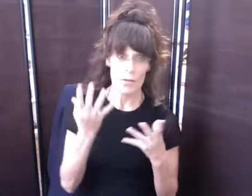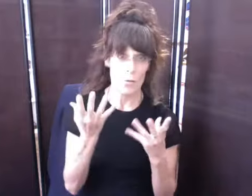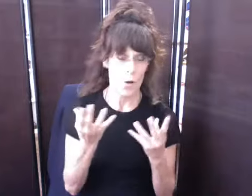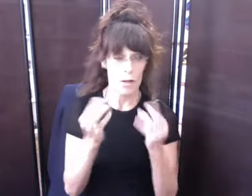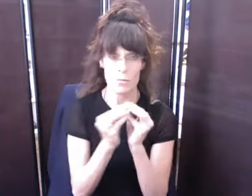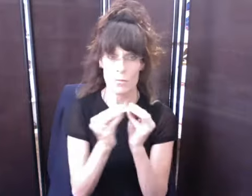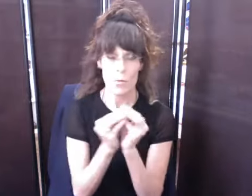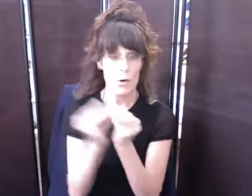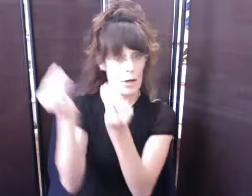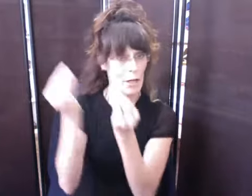wants.